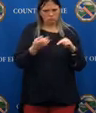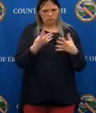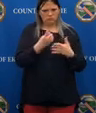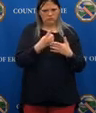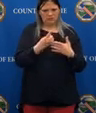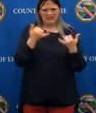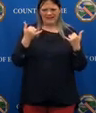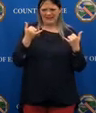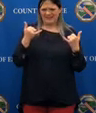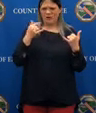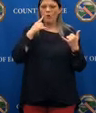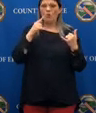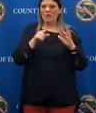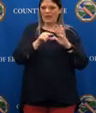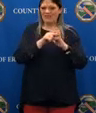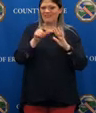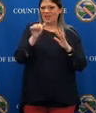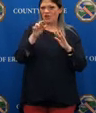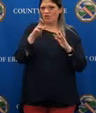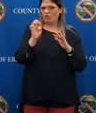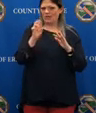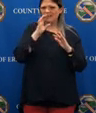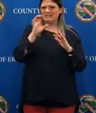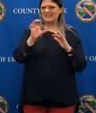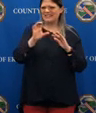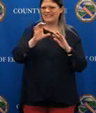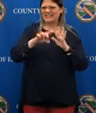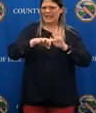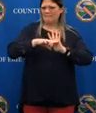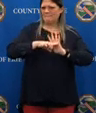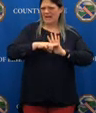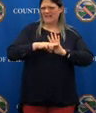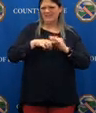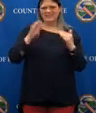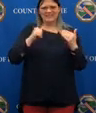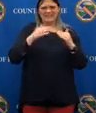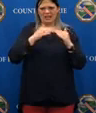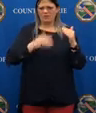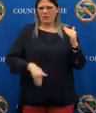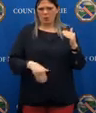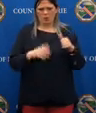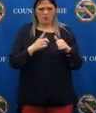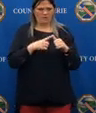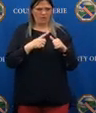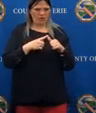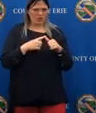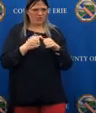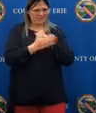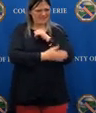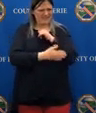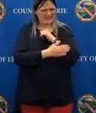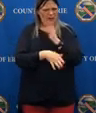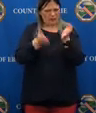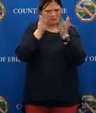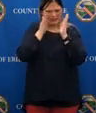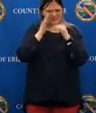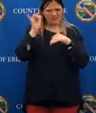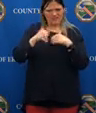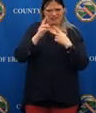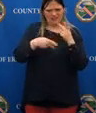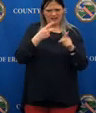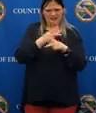C- with some statistics that's well below the national baseline. So firstly, Mark, does the county pay attention to this kind of